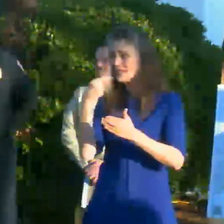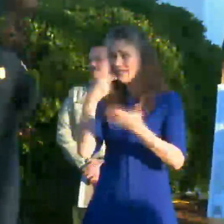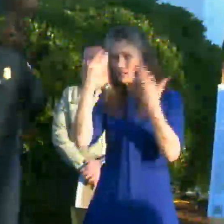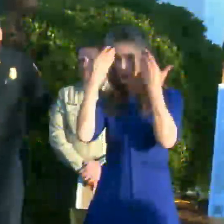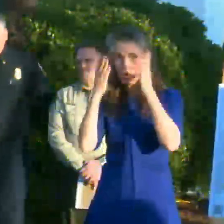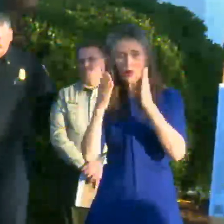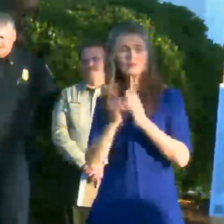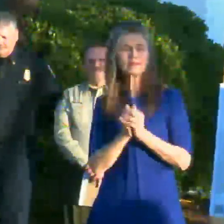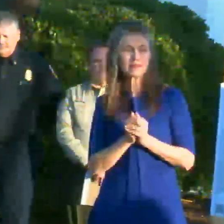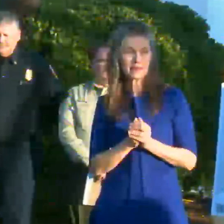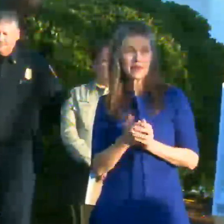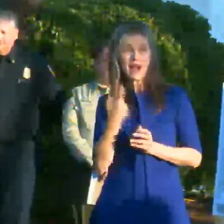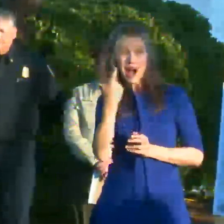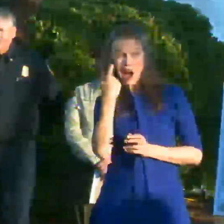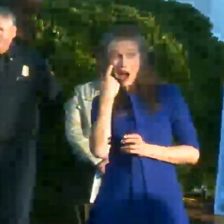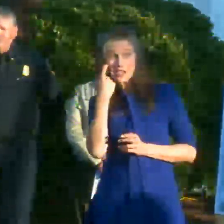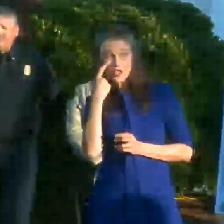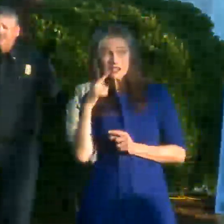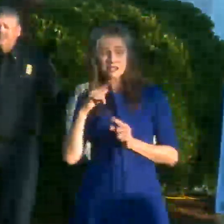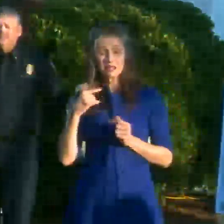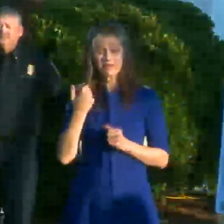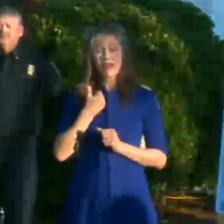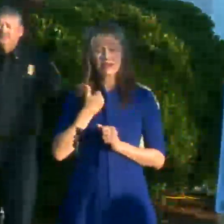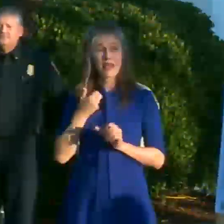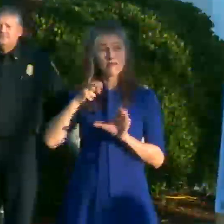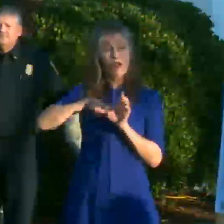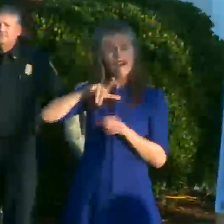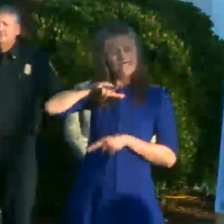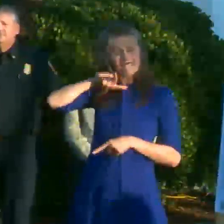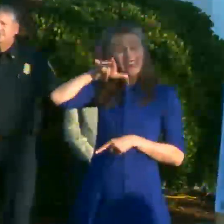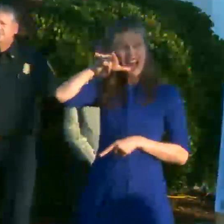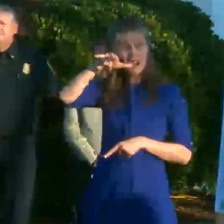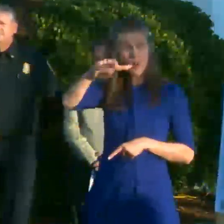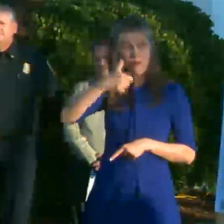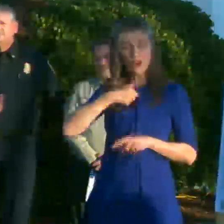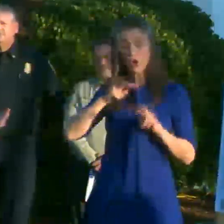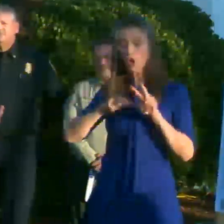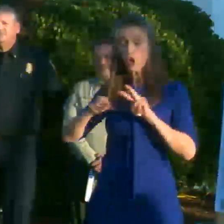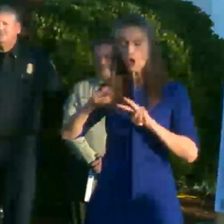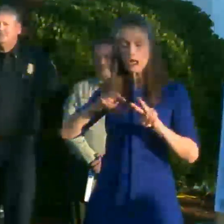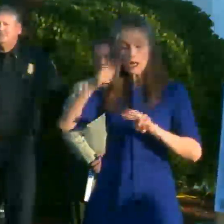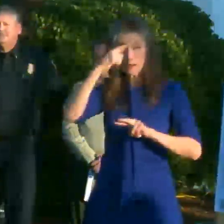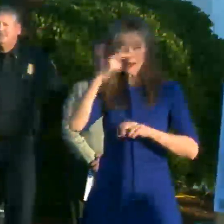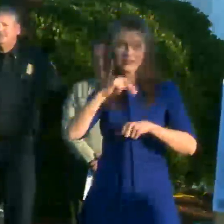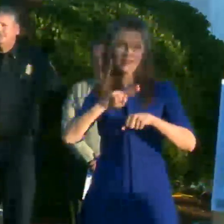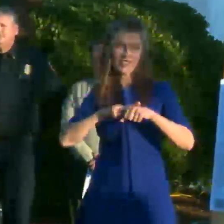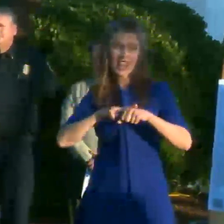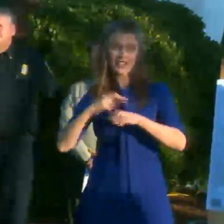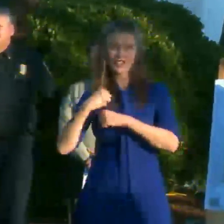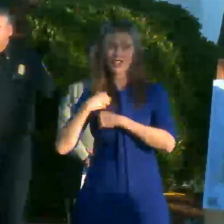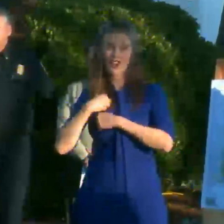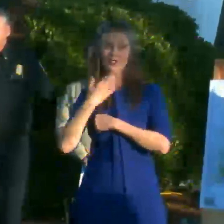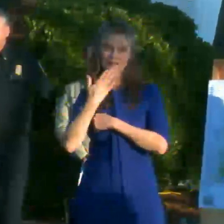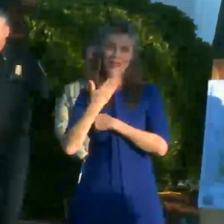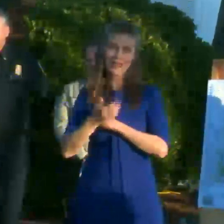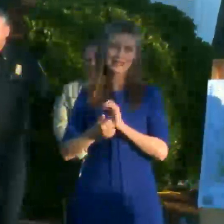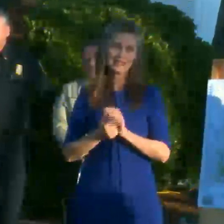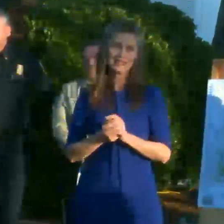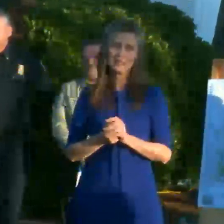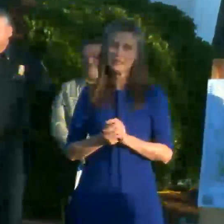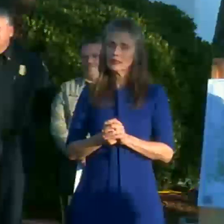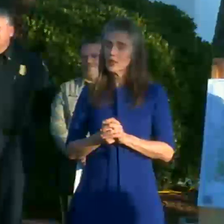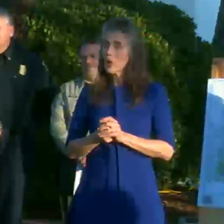I actually had the opportunity to fly over that area today, thanks to our National Guard, and it